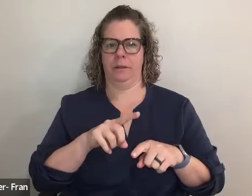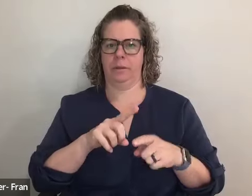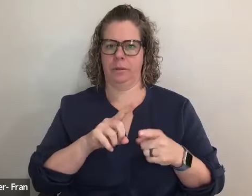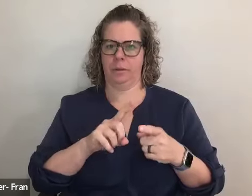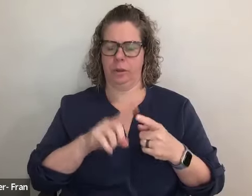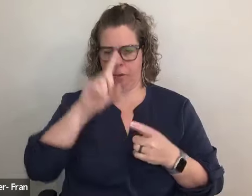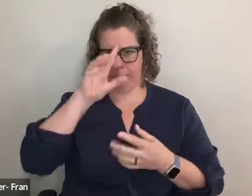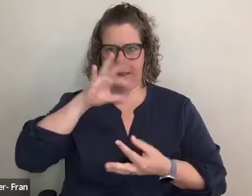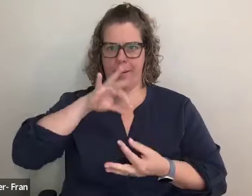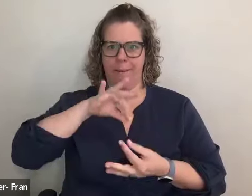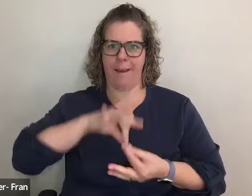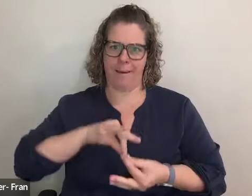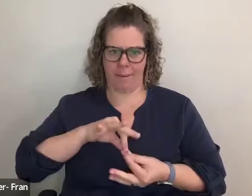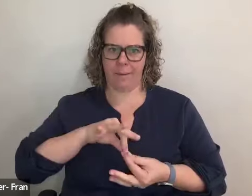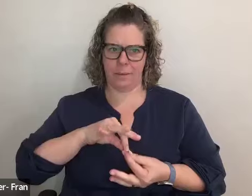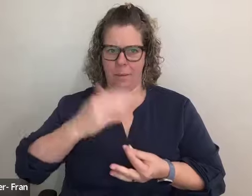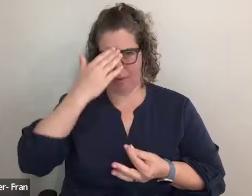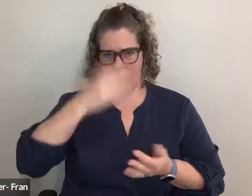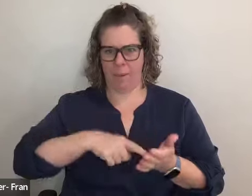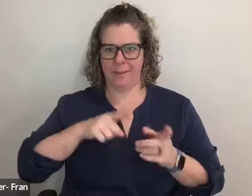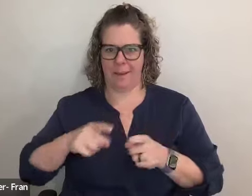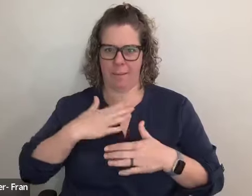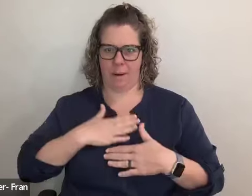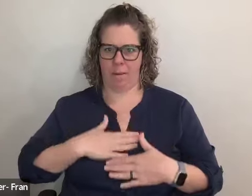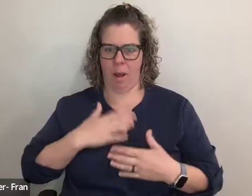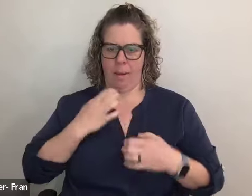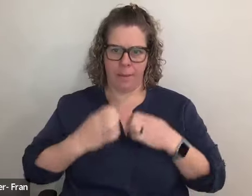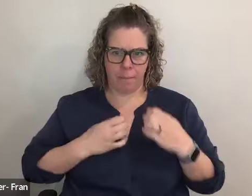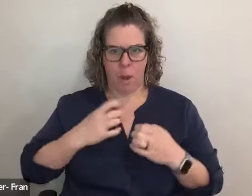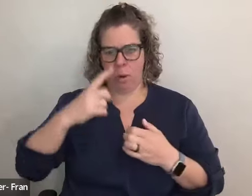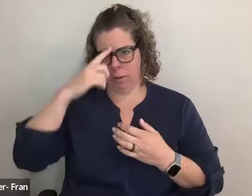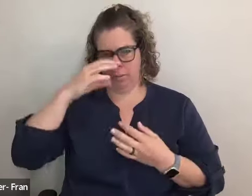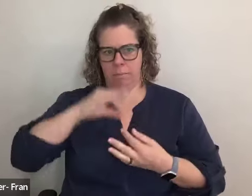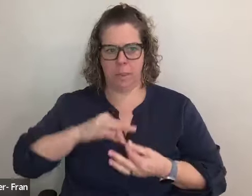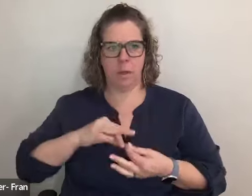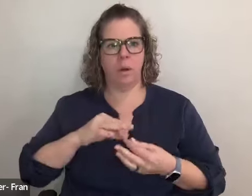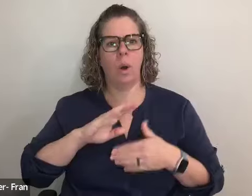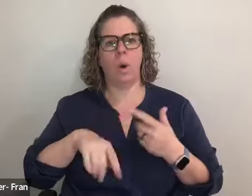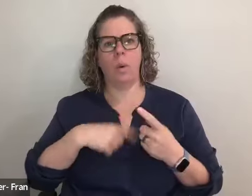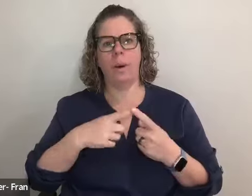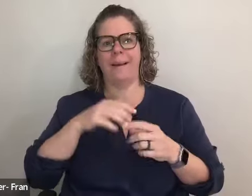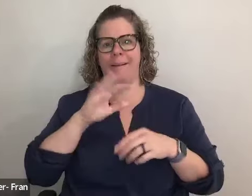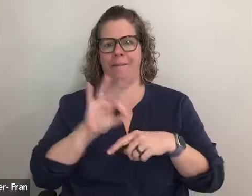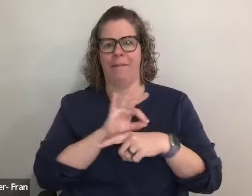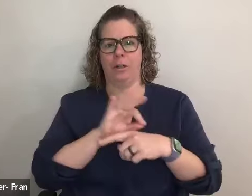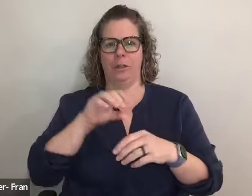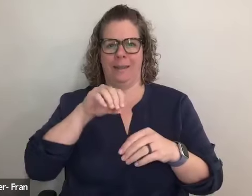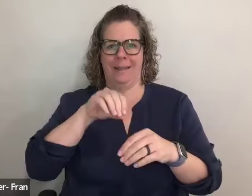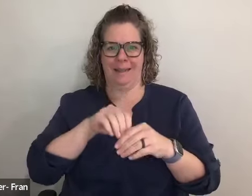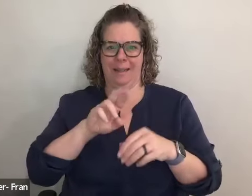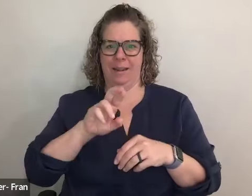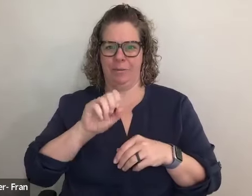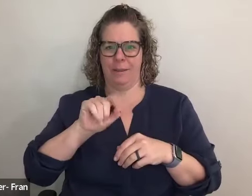being connected to our well-being. So, when we're in our resiliency zone, when we are